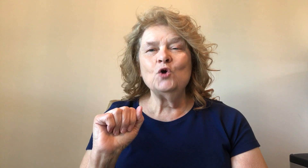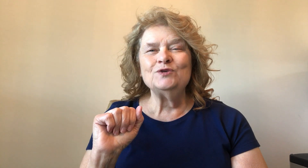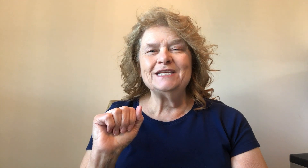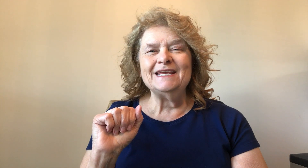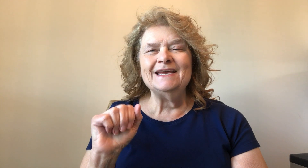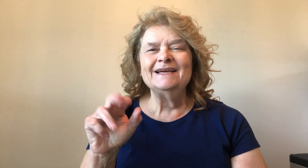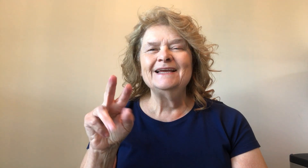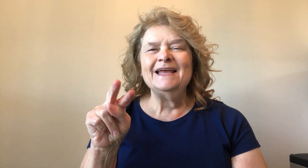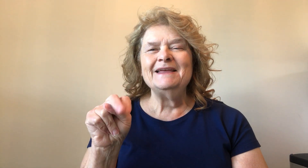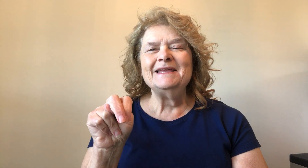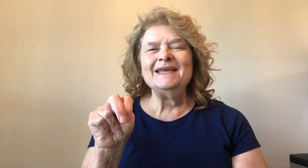Nosy,